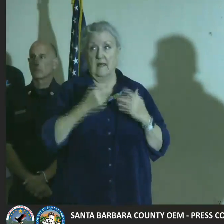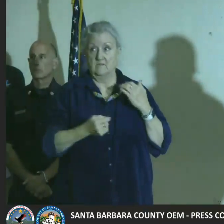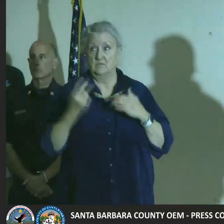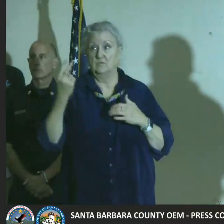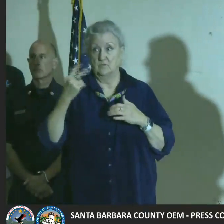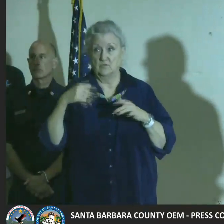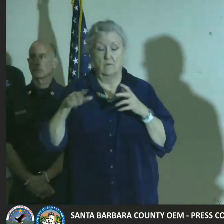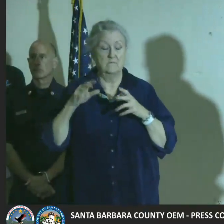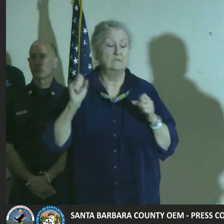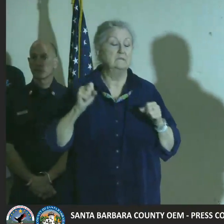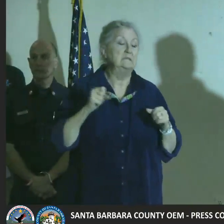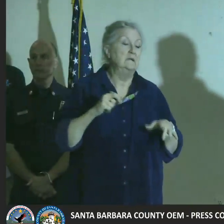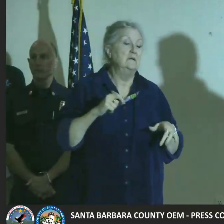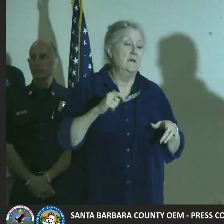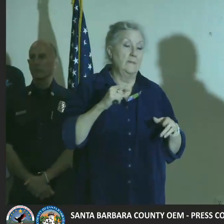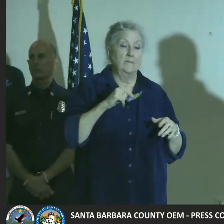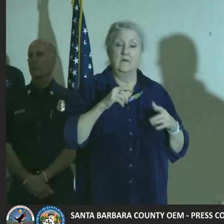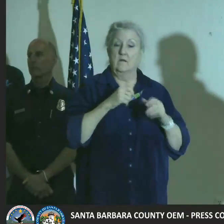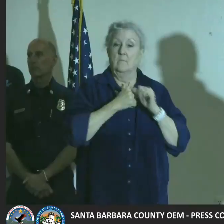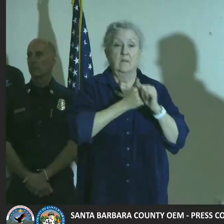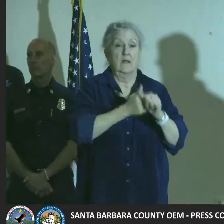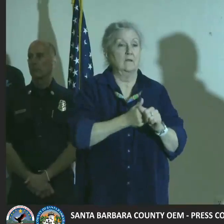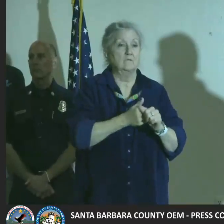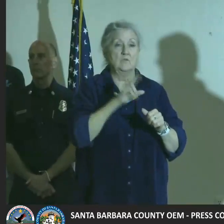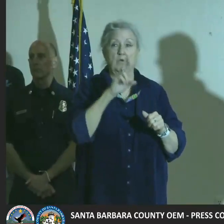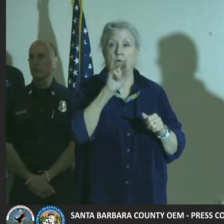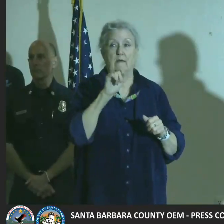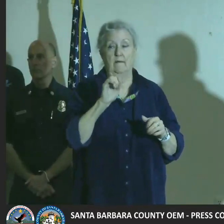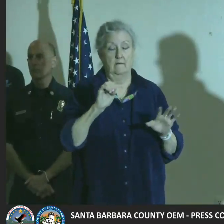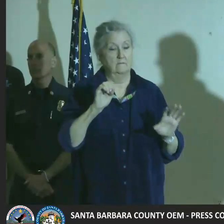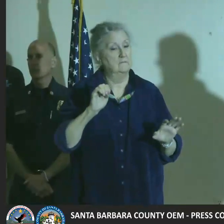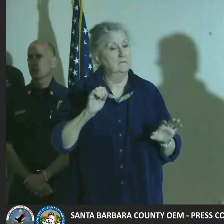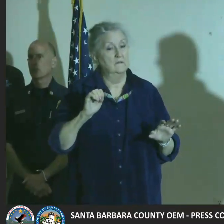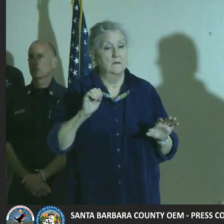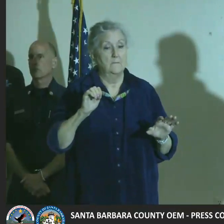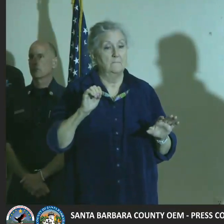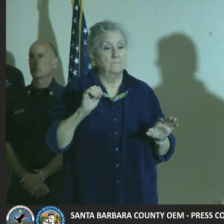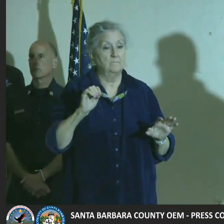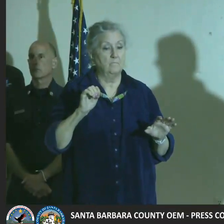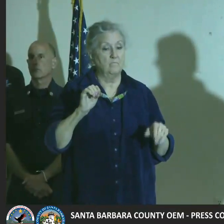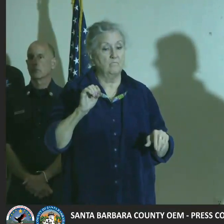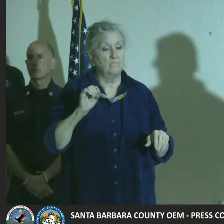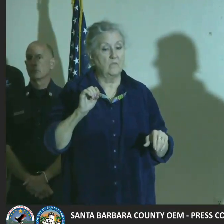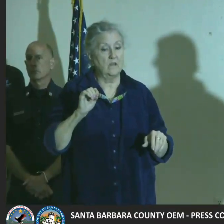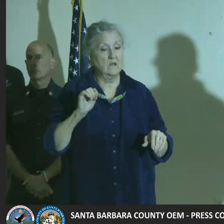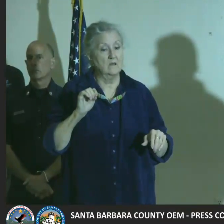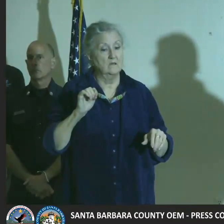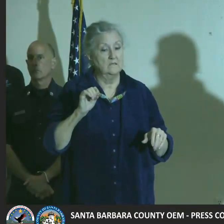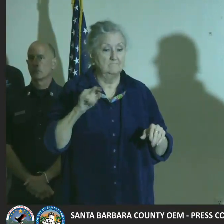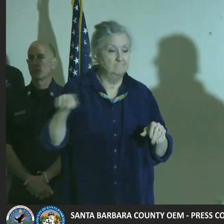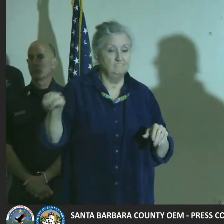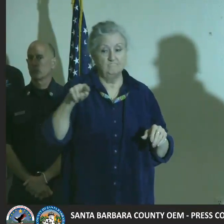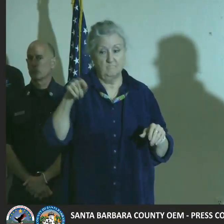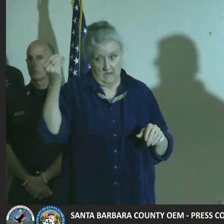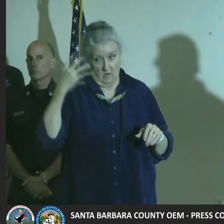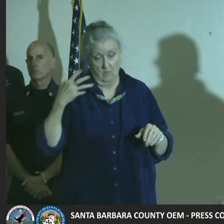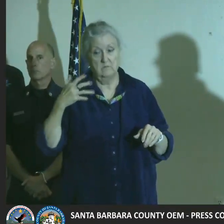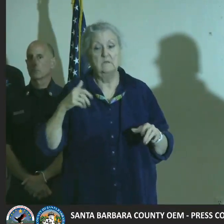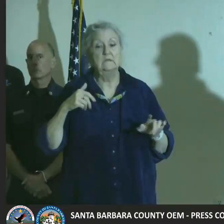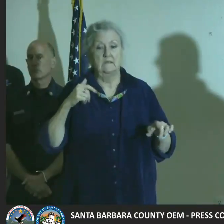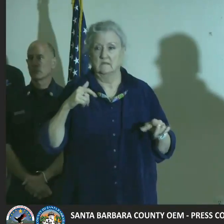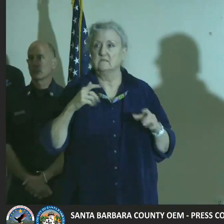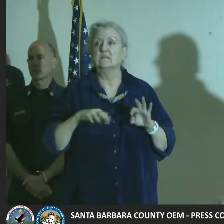two storms that we've had? And the compliance rate that we were told by those who we contacted